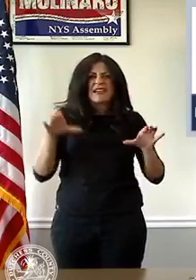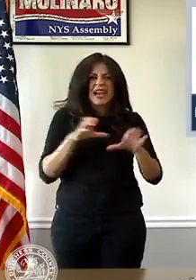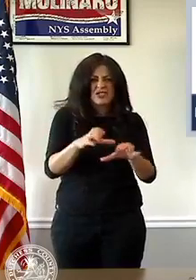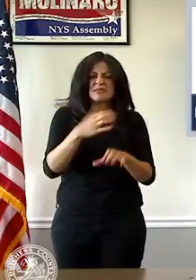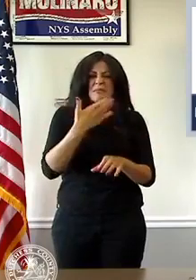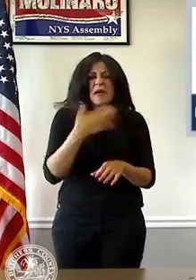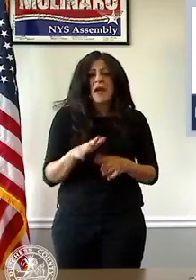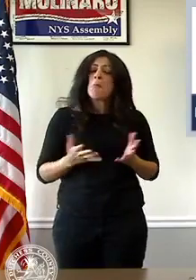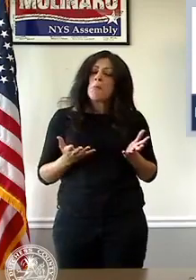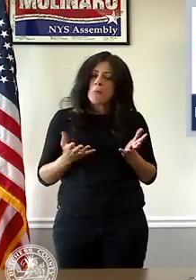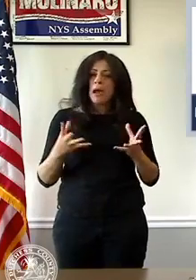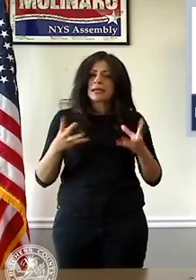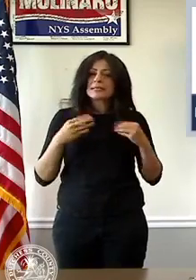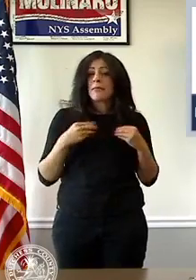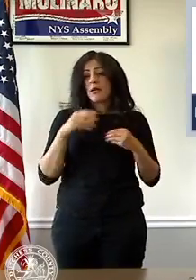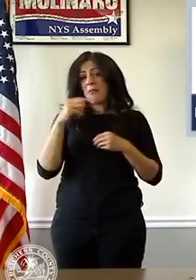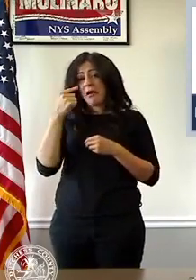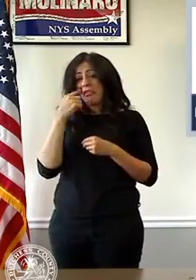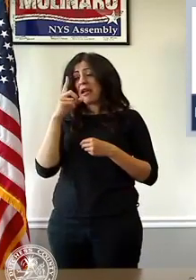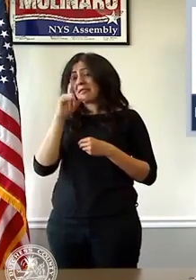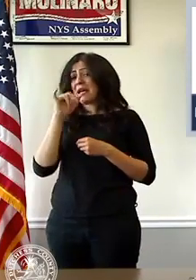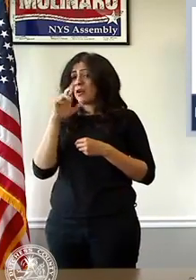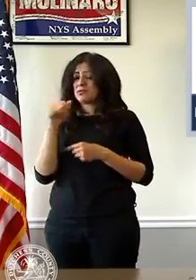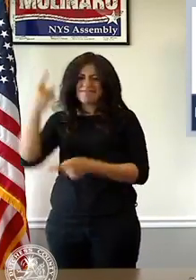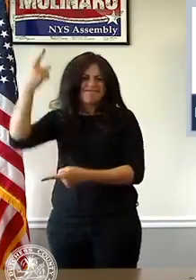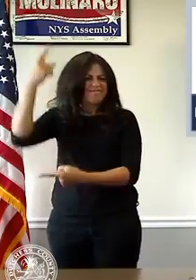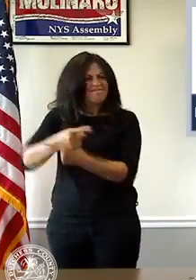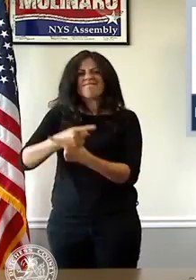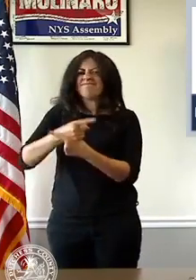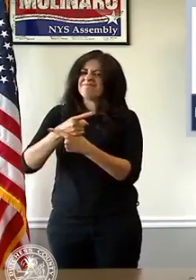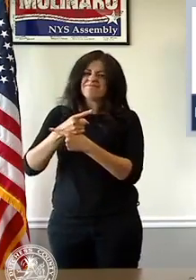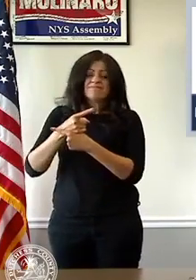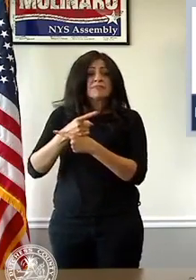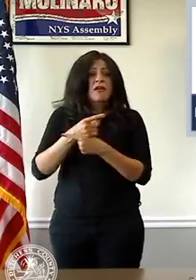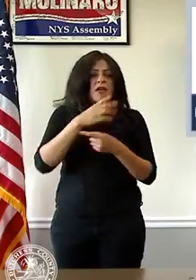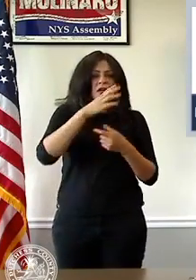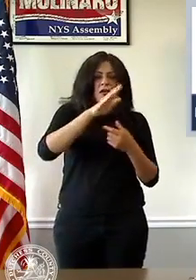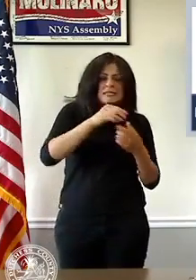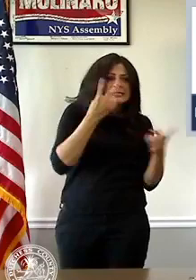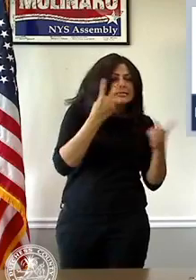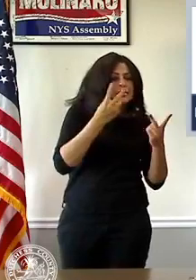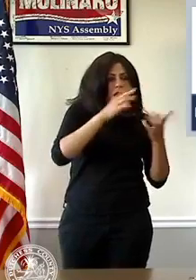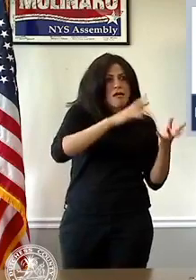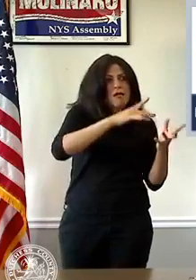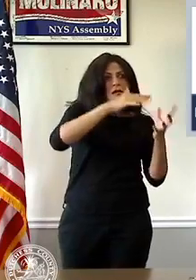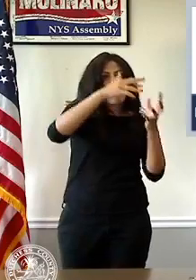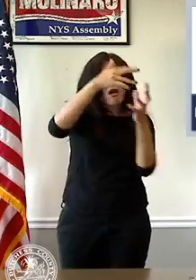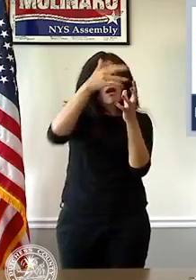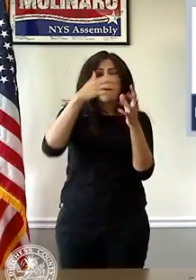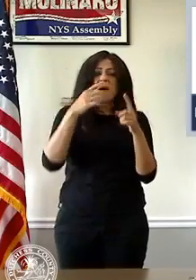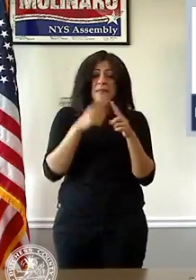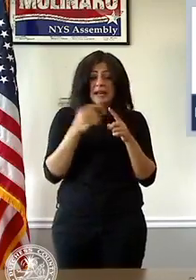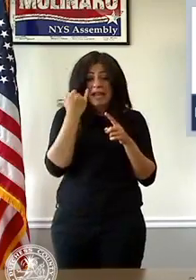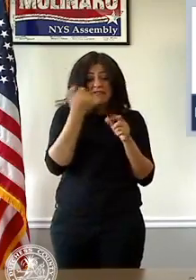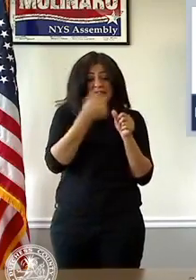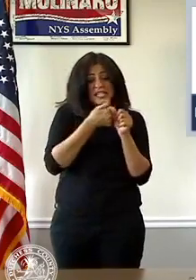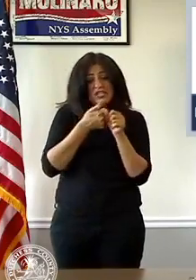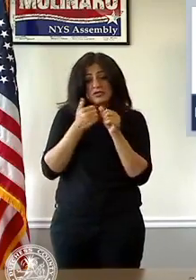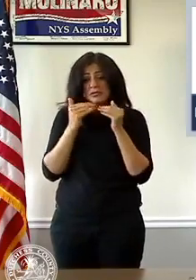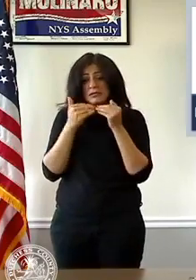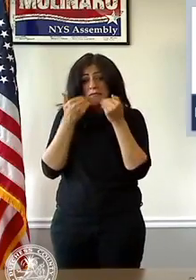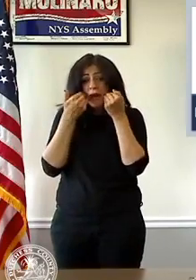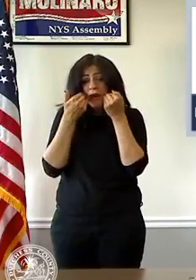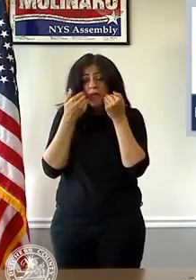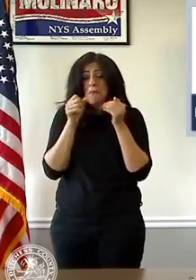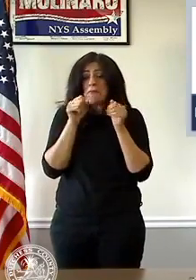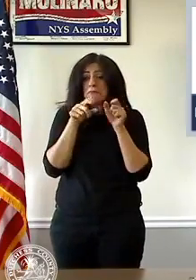I think Lyra is absolutely spot on. Even with all the trouble we have, if we could smile a little bit more and ask people, how are